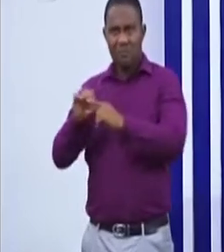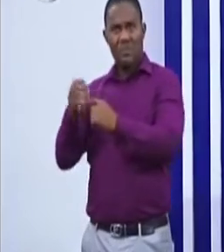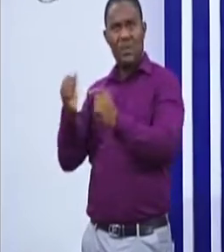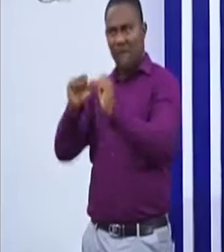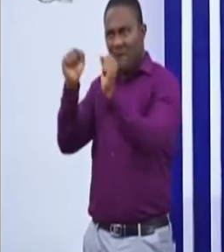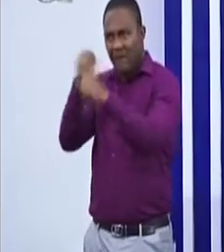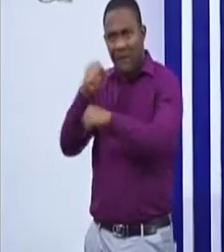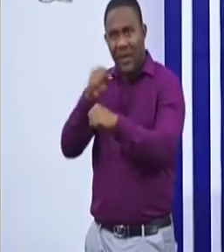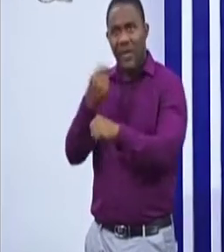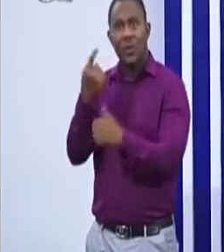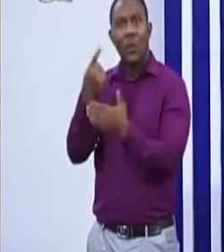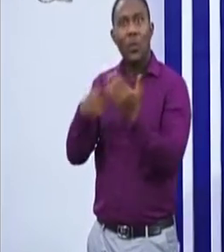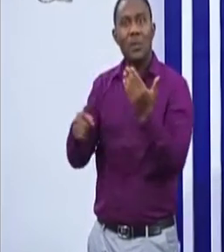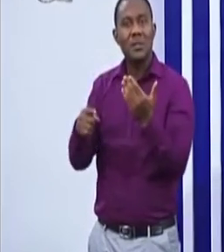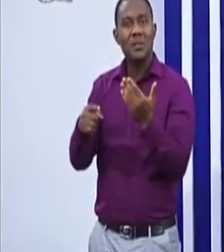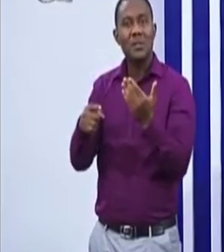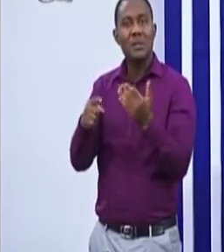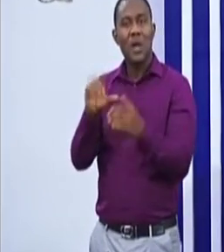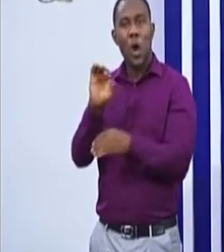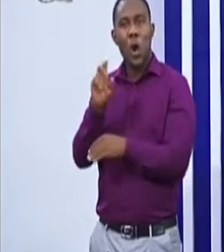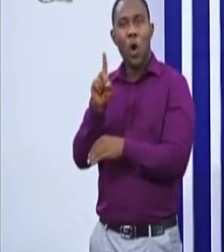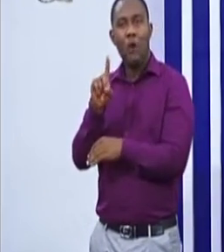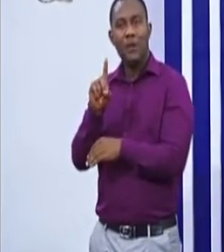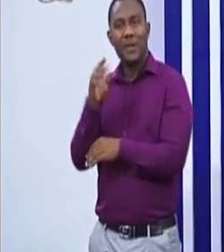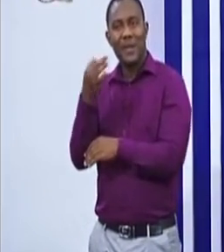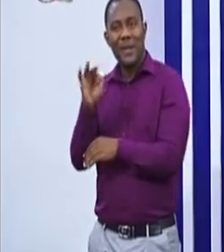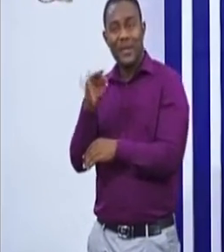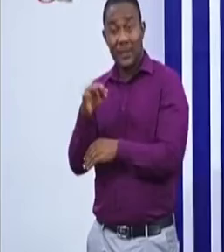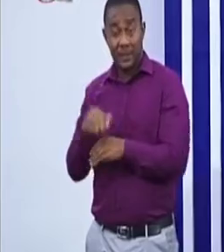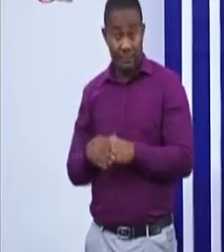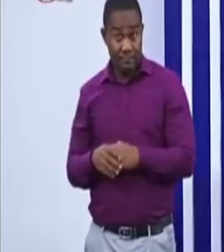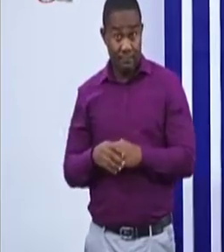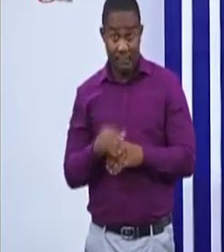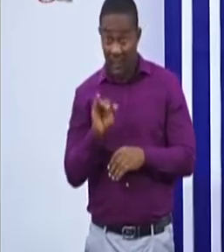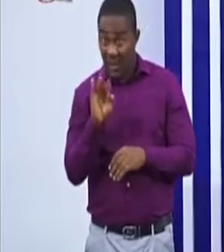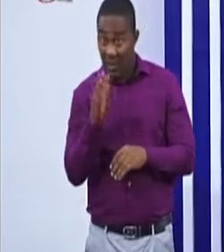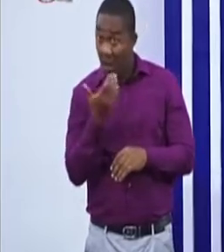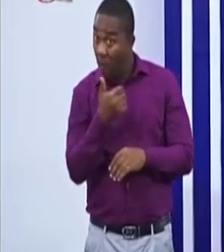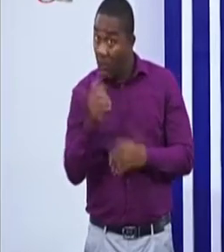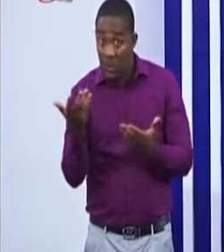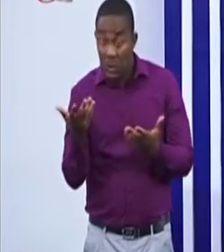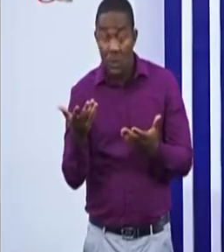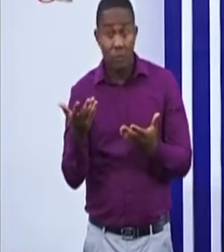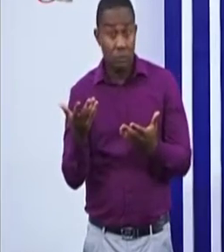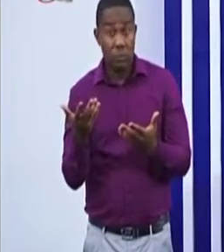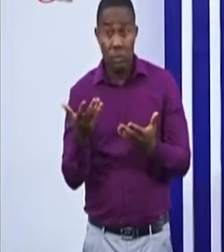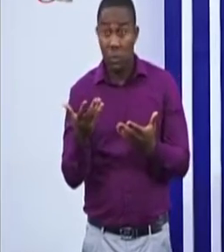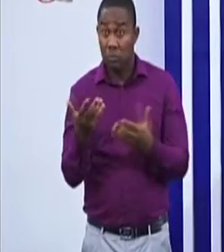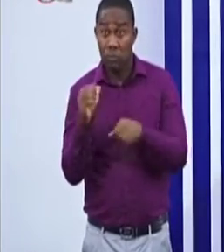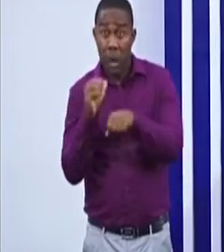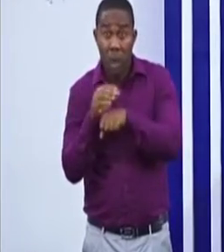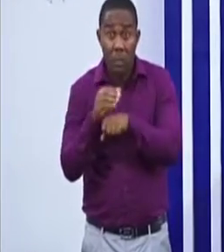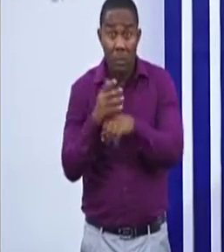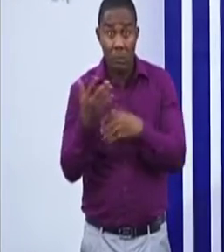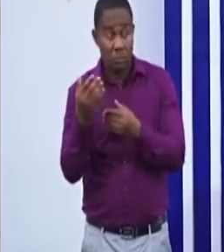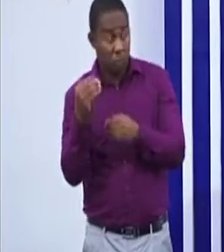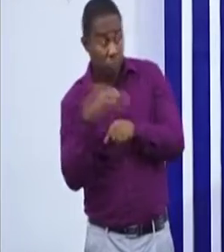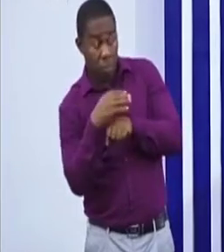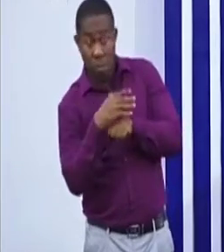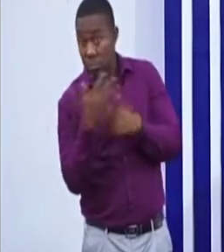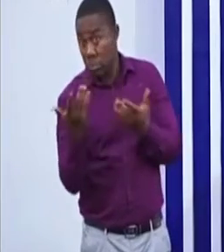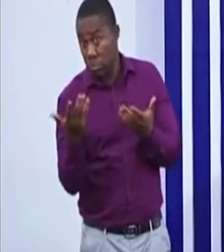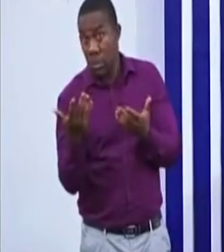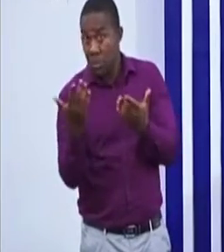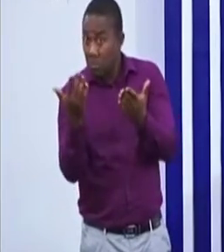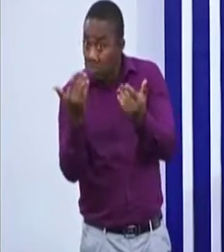the virus. And if anybody has any suggestions as to how we can improve the setup, all